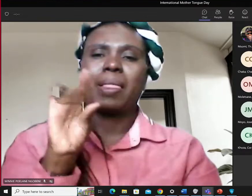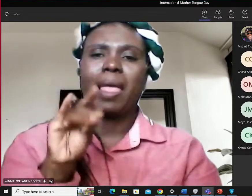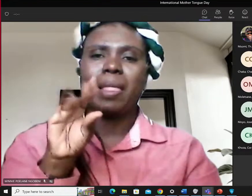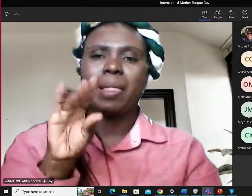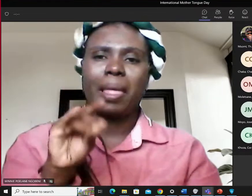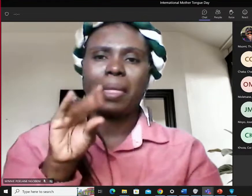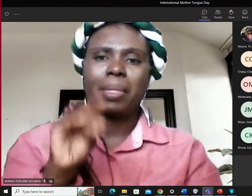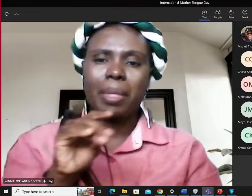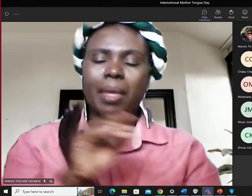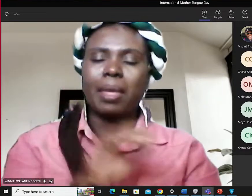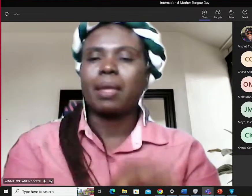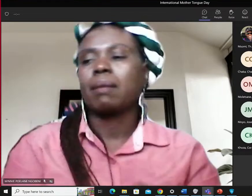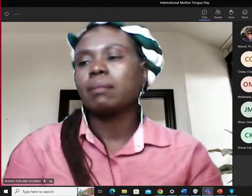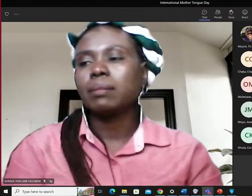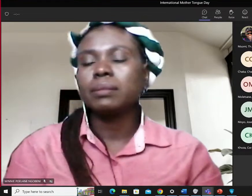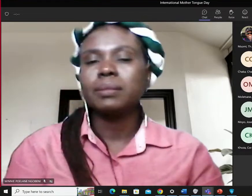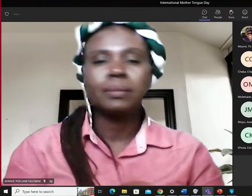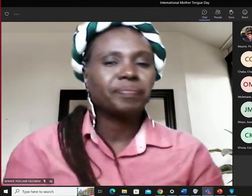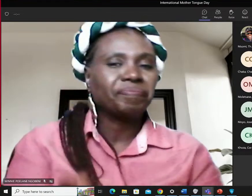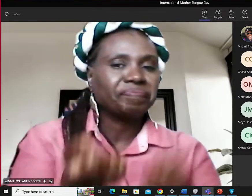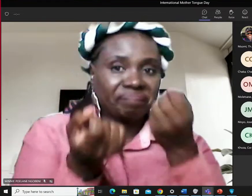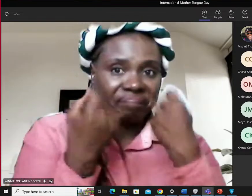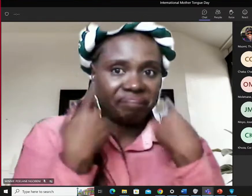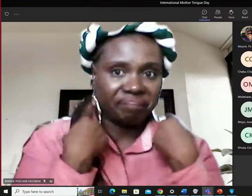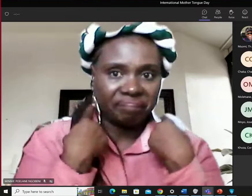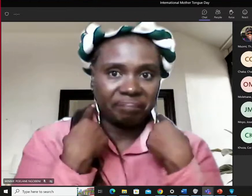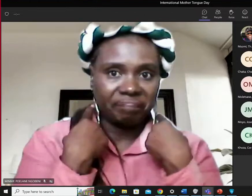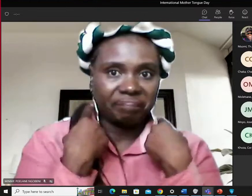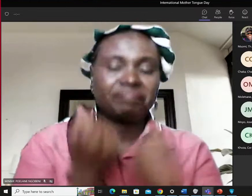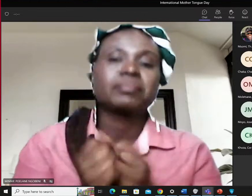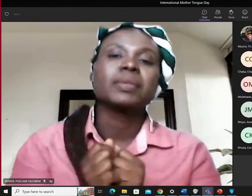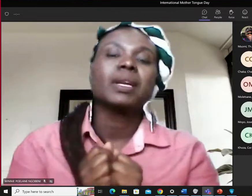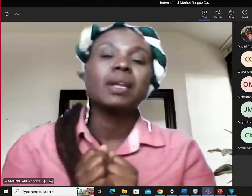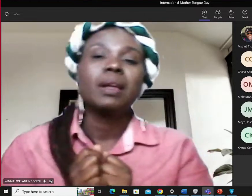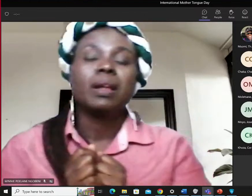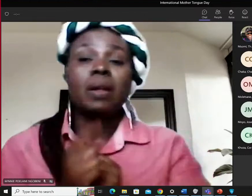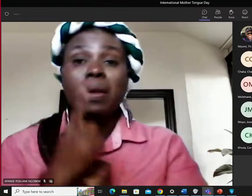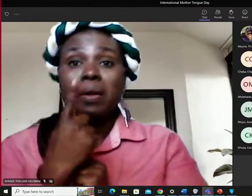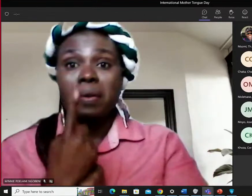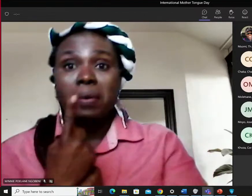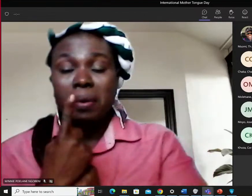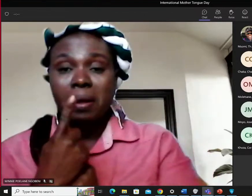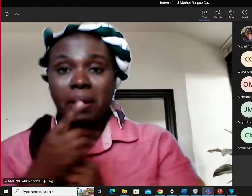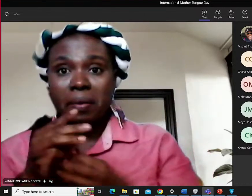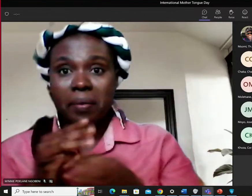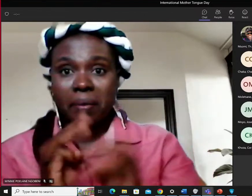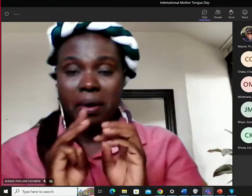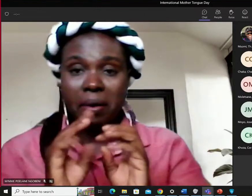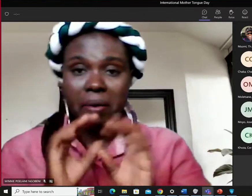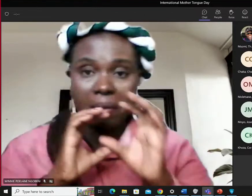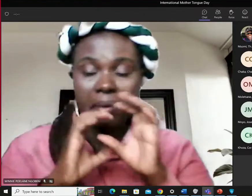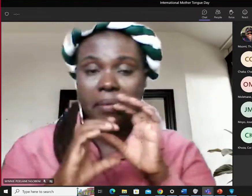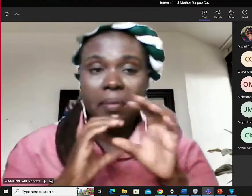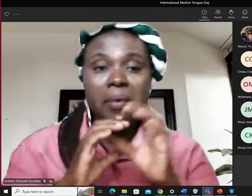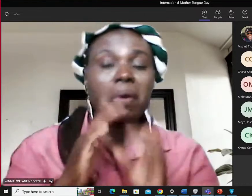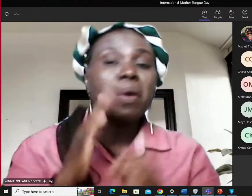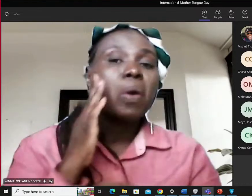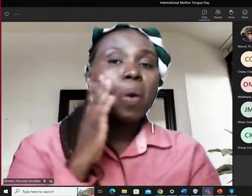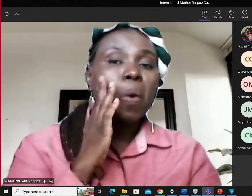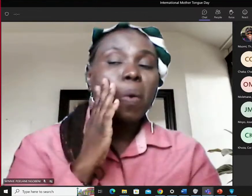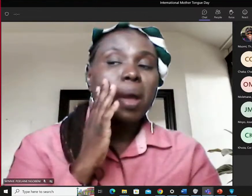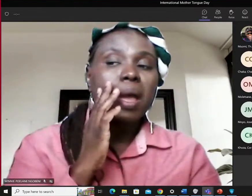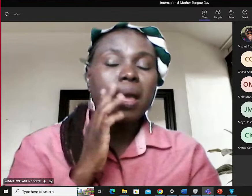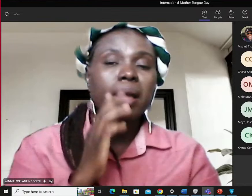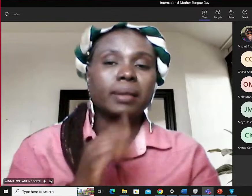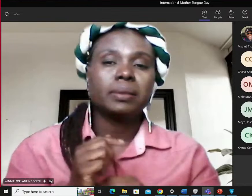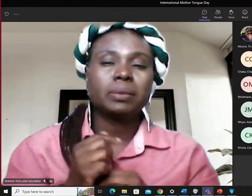He don't understand. The deaf have one-way communication. But when you speak together with